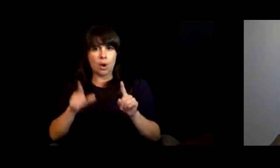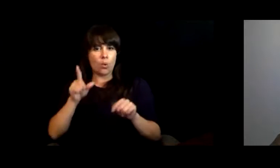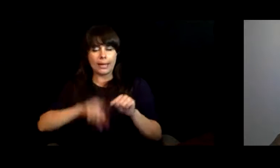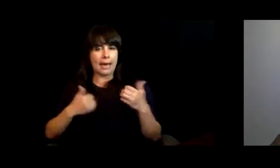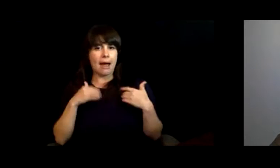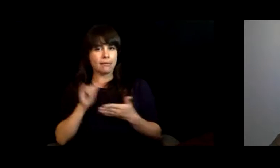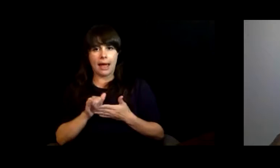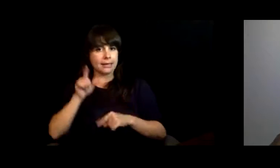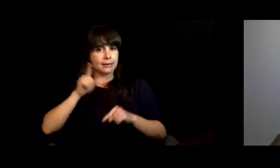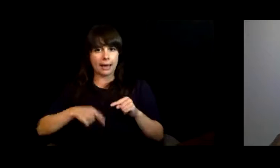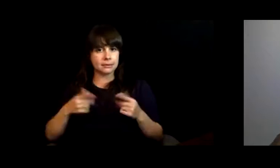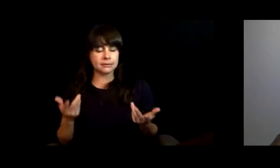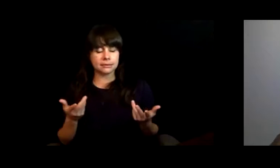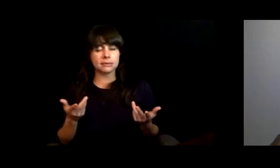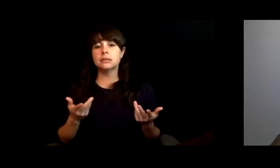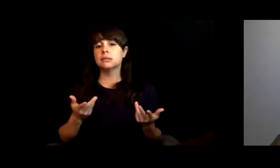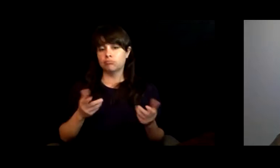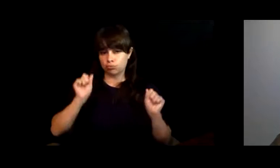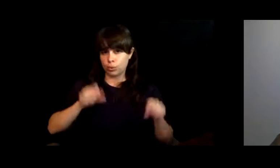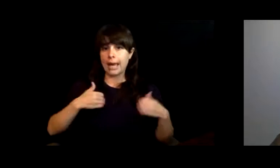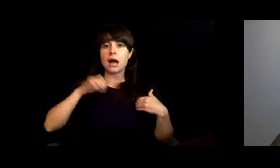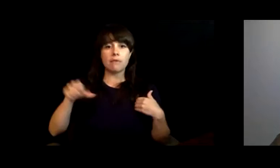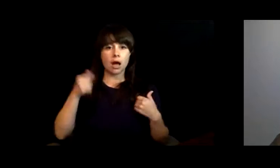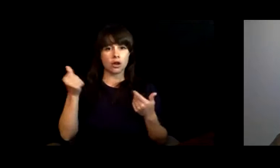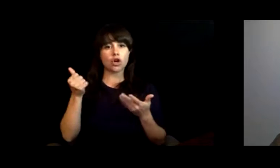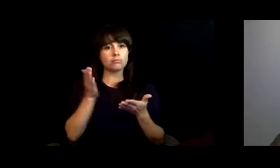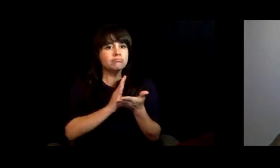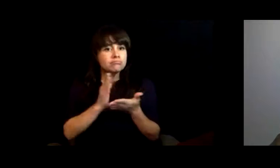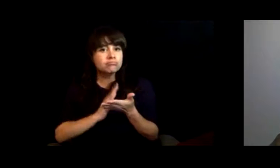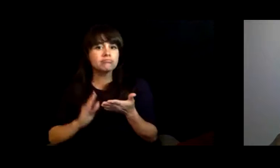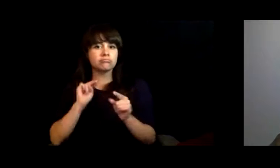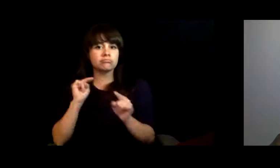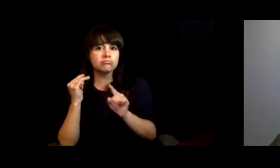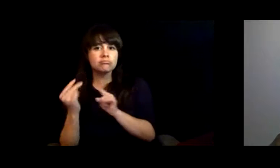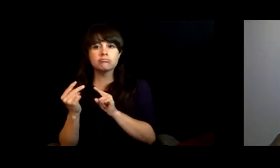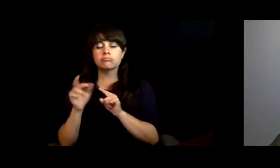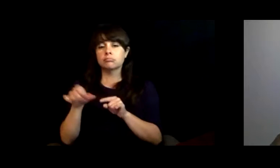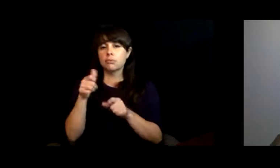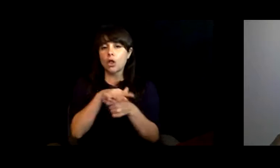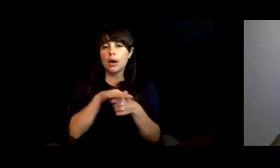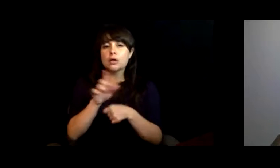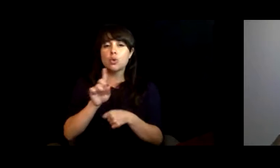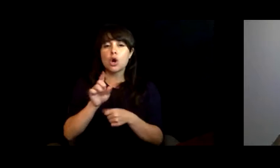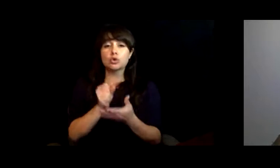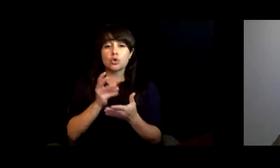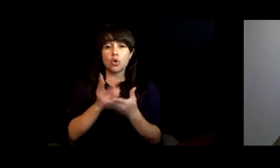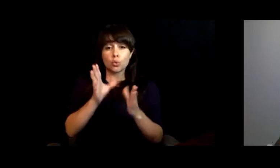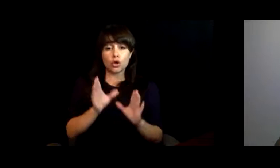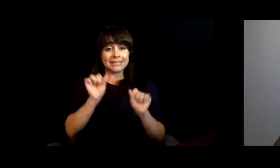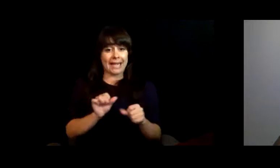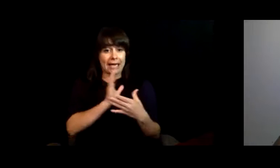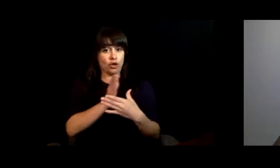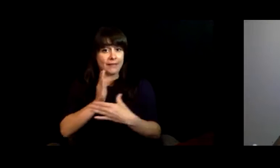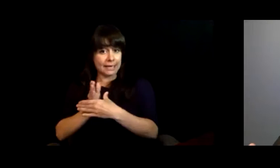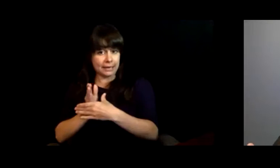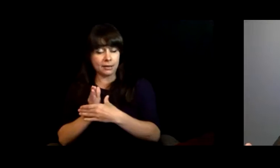So, there can be other elements to this. There certainly can be other areas where social workers and other people can intervene. We know that